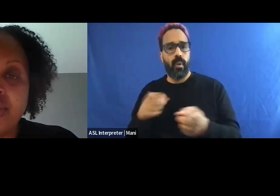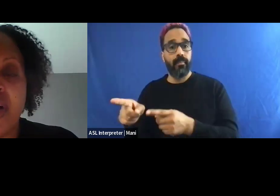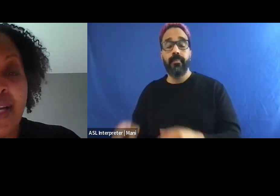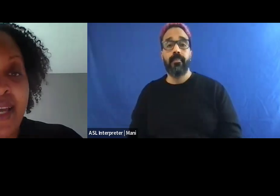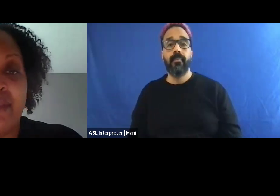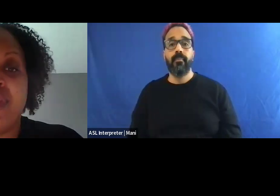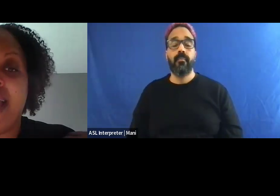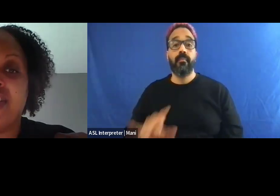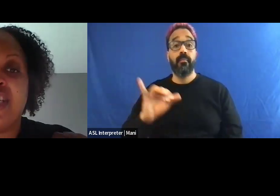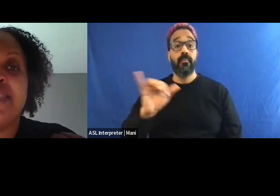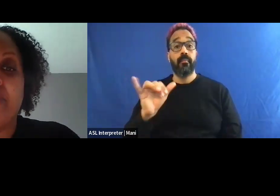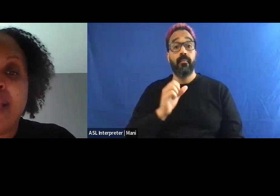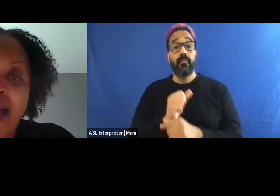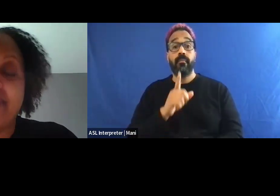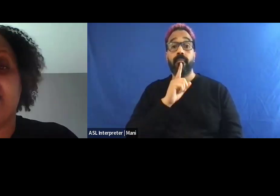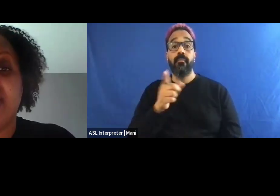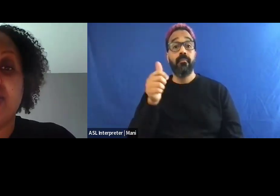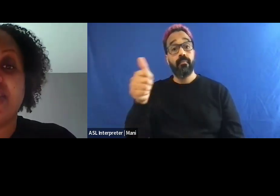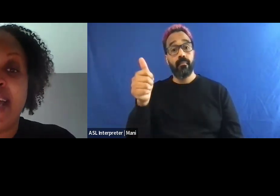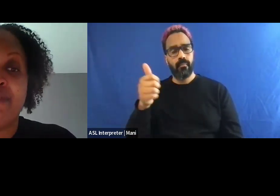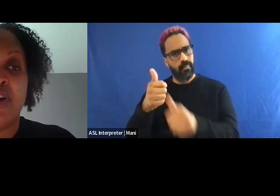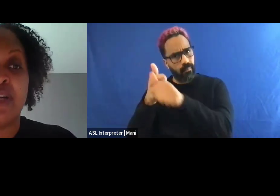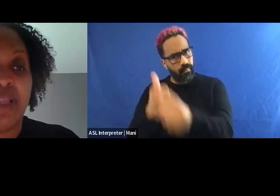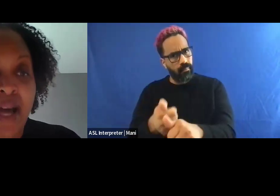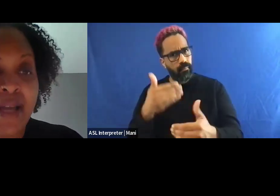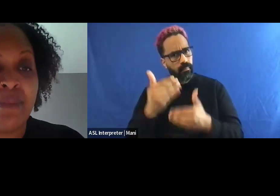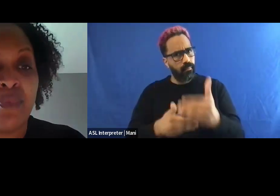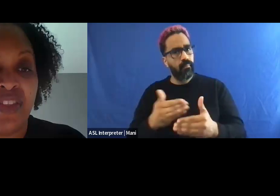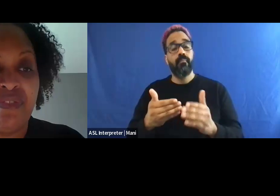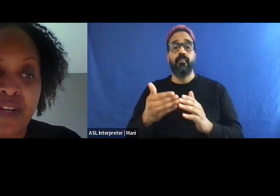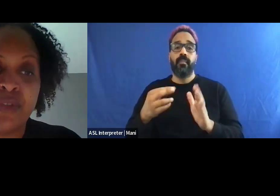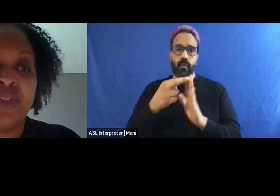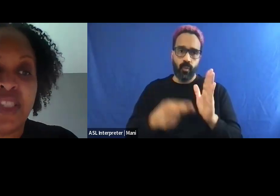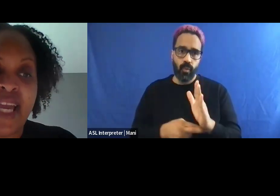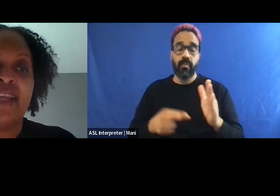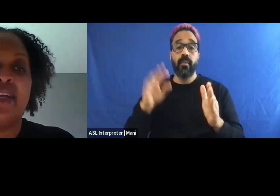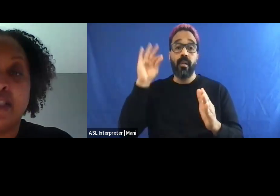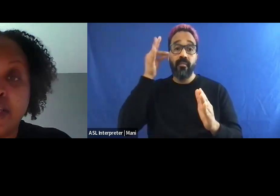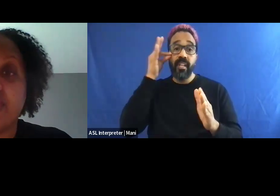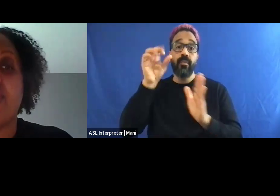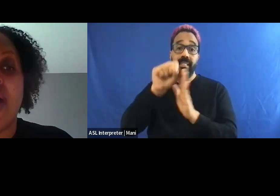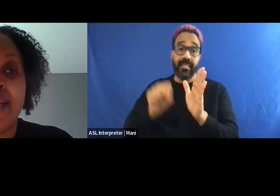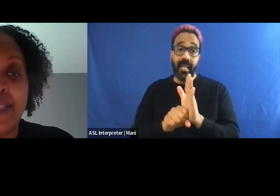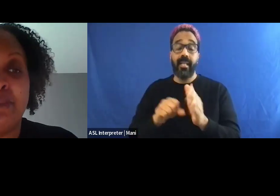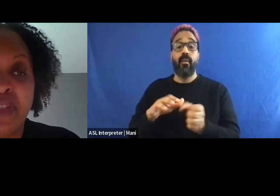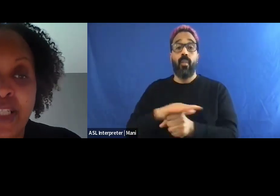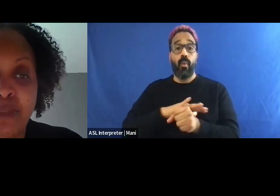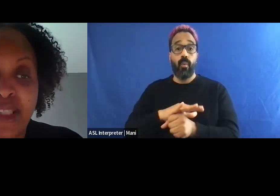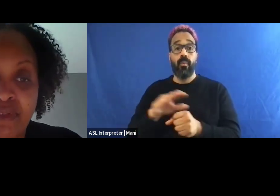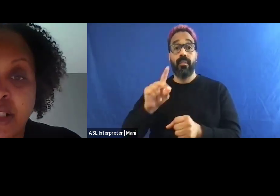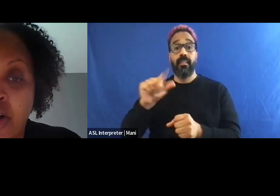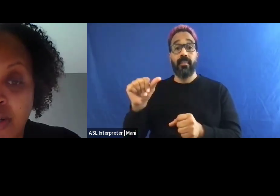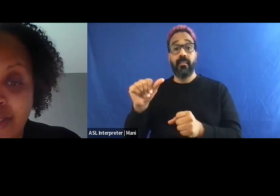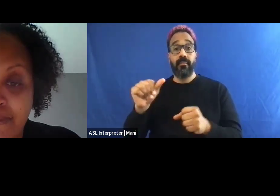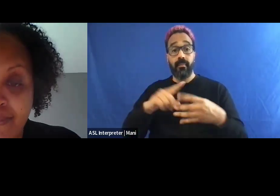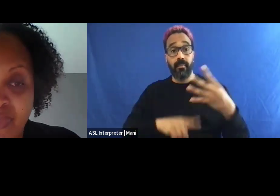Making sure, again, that she's complying, that she and her staff are complying with the federal, state, local, and